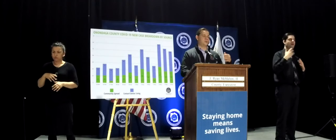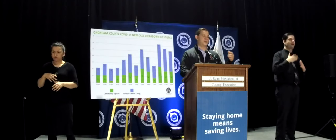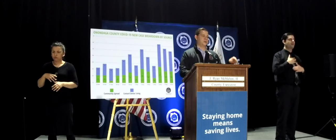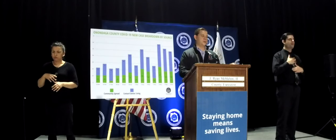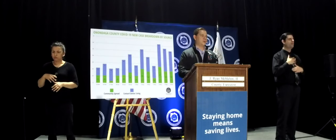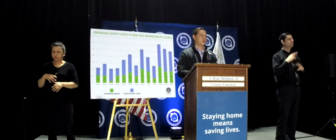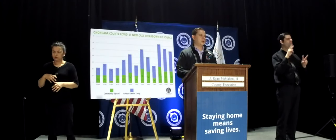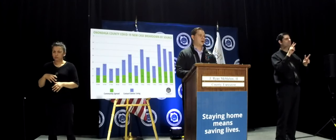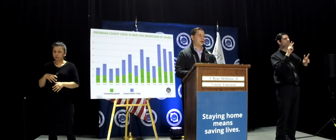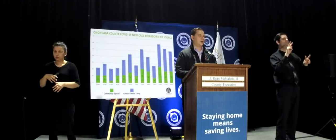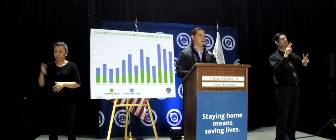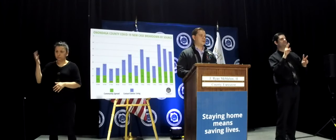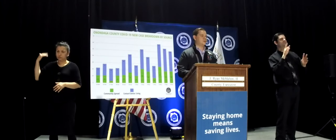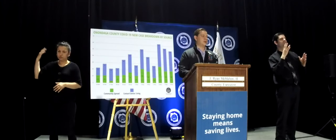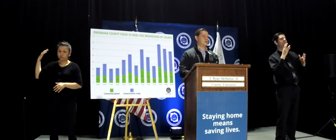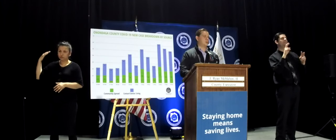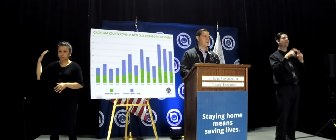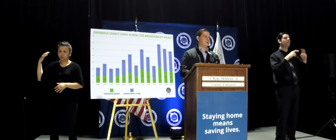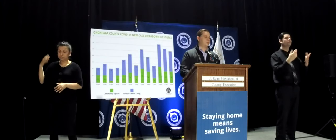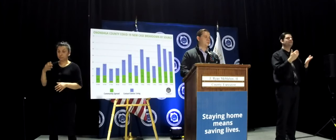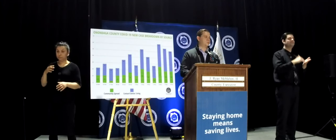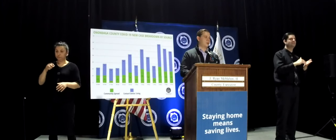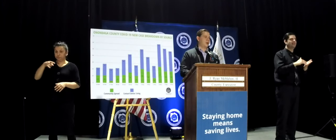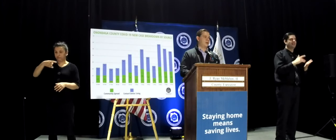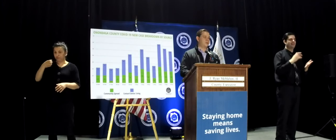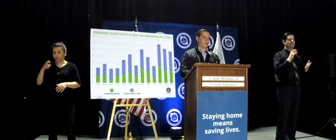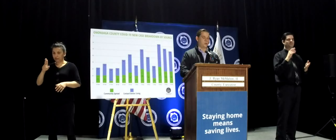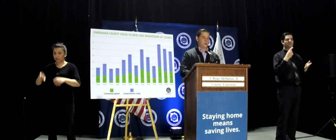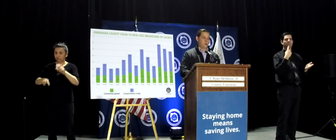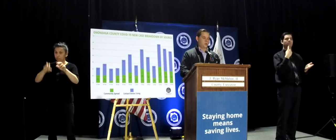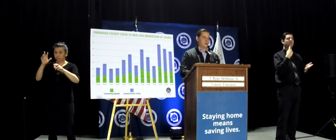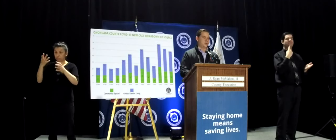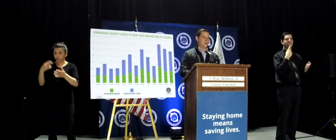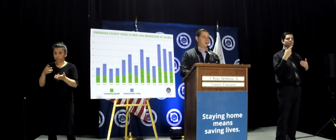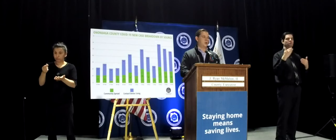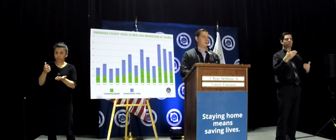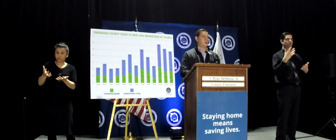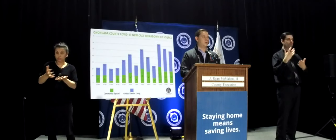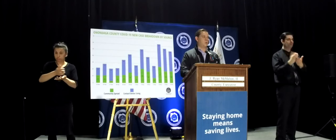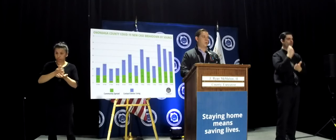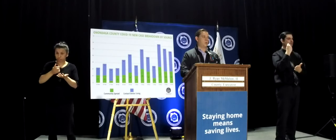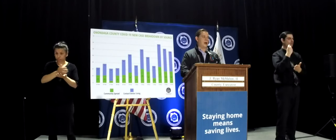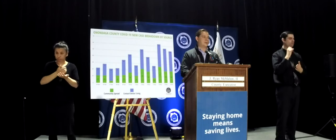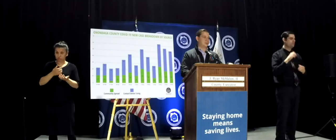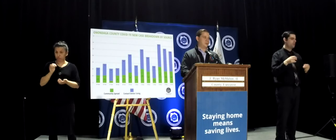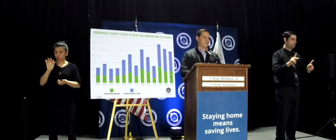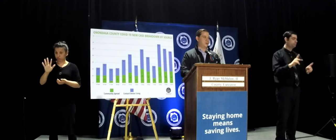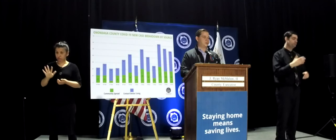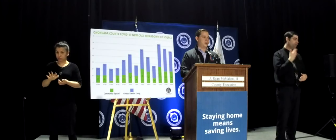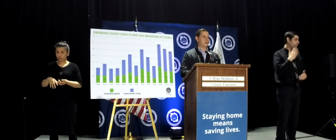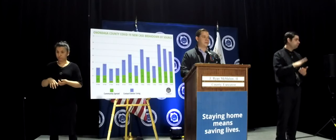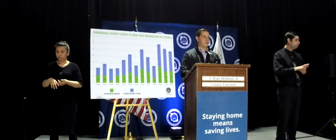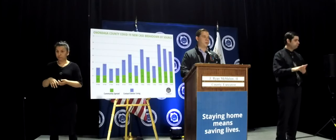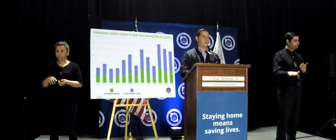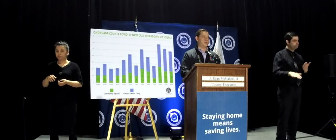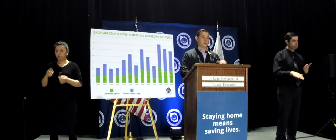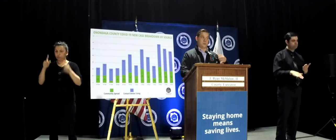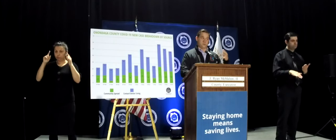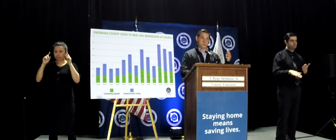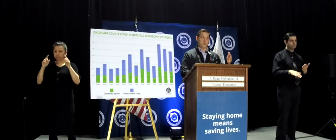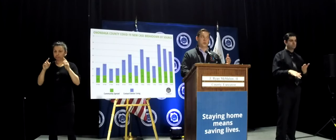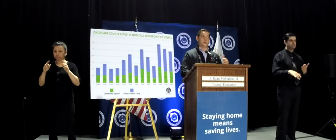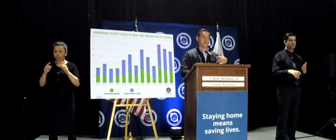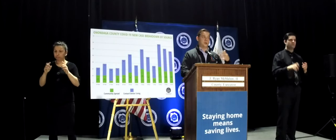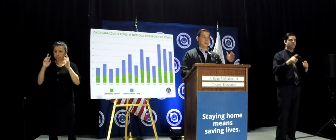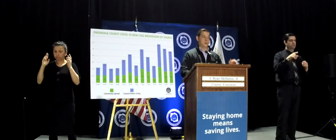owners the ability to generate some revenue. So we think you can do it. We're watching these folks from a health standpoint, make sure